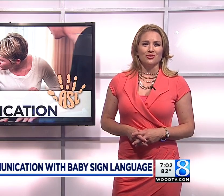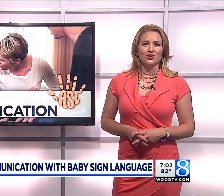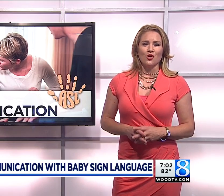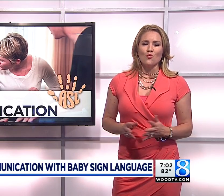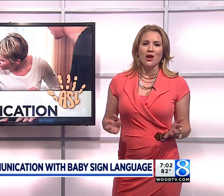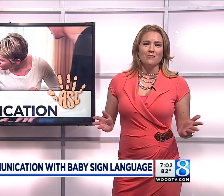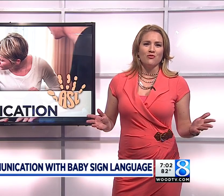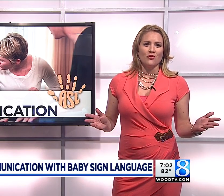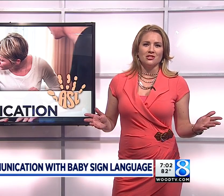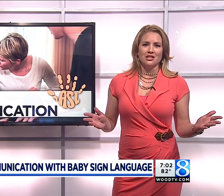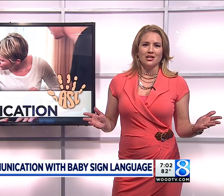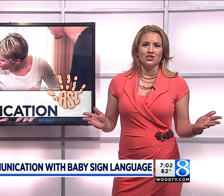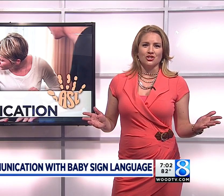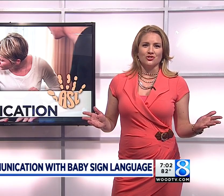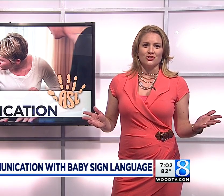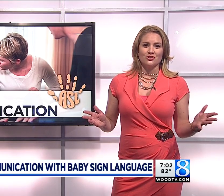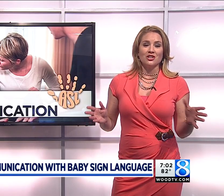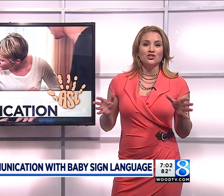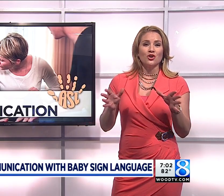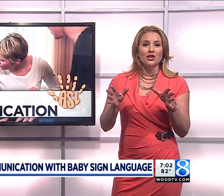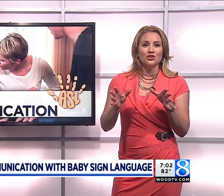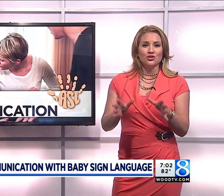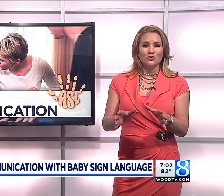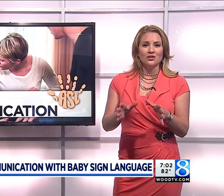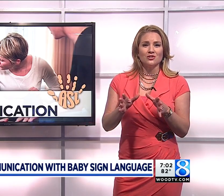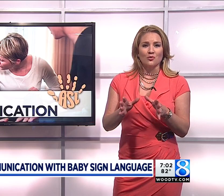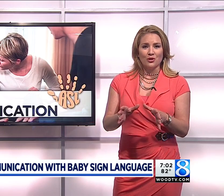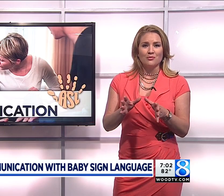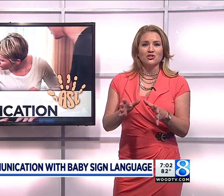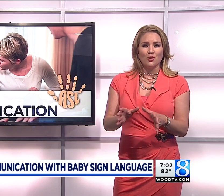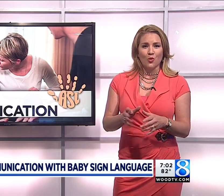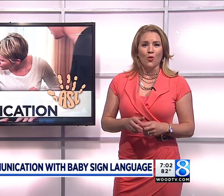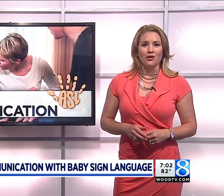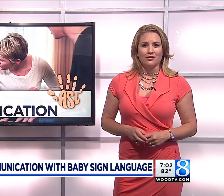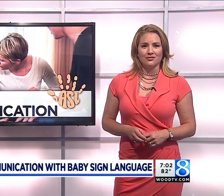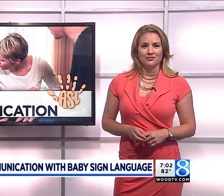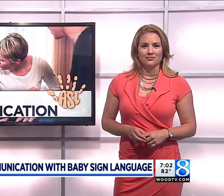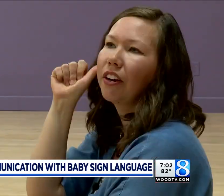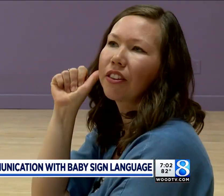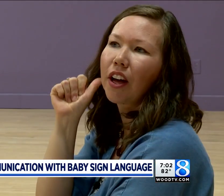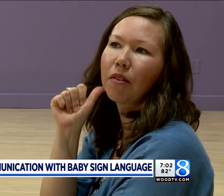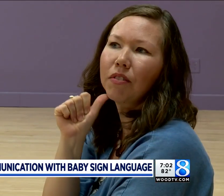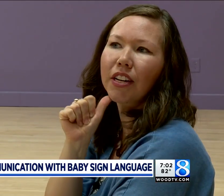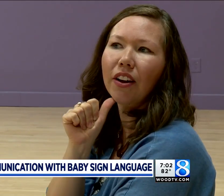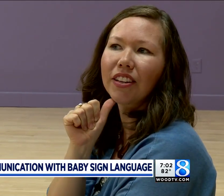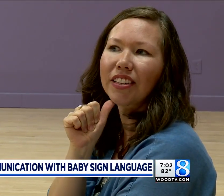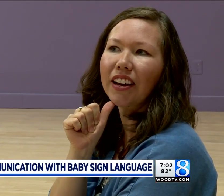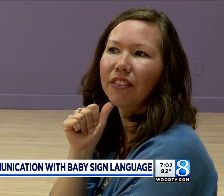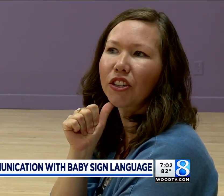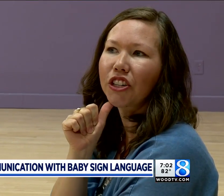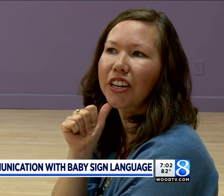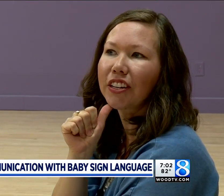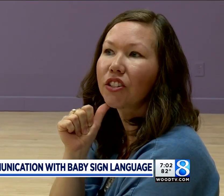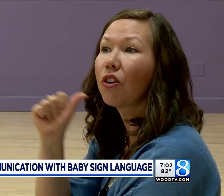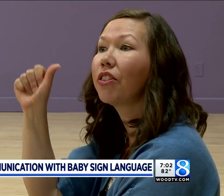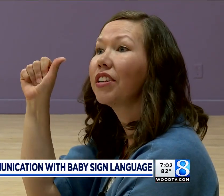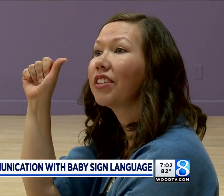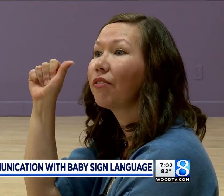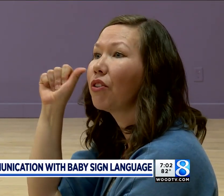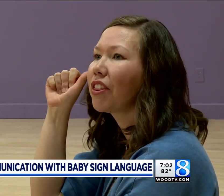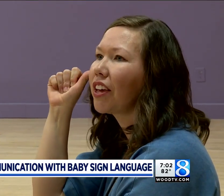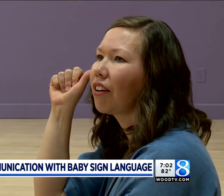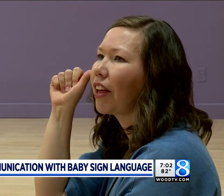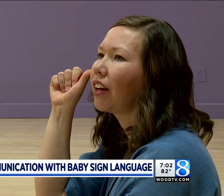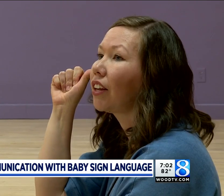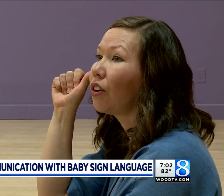breakdowns start way before the teenage years. They start as soon as our babies are born. Bring your thumb down the side of your cheek. When speech